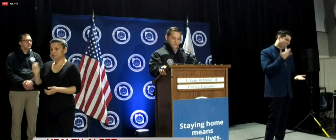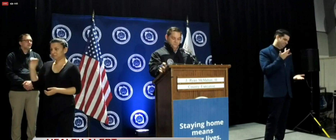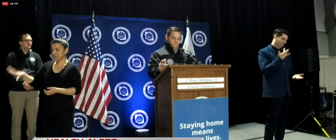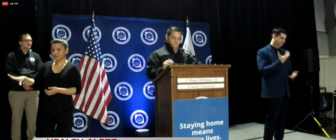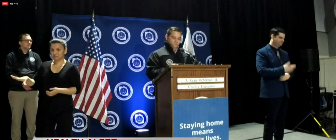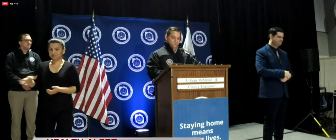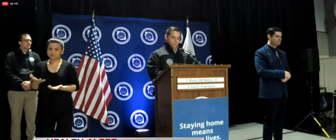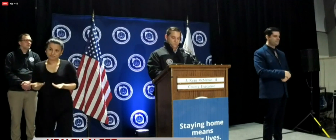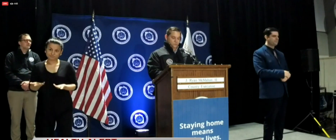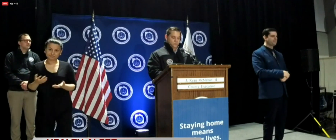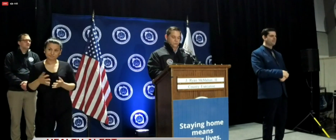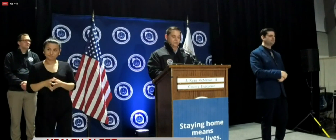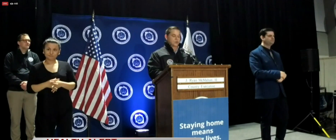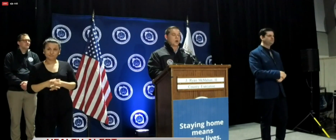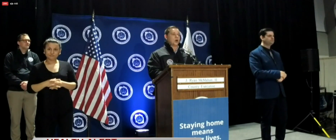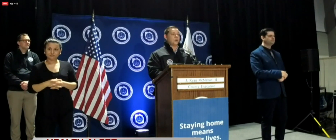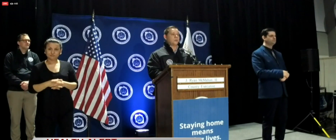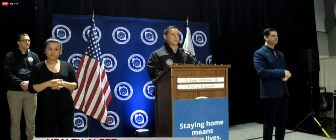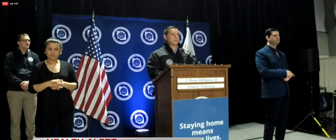them.